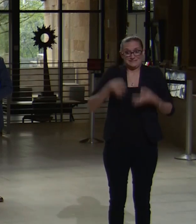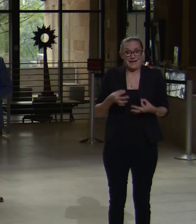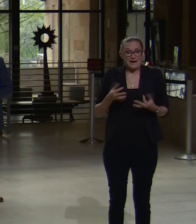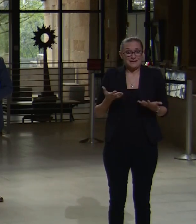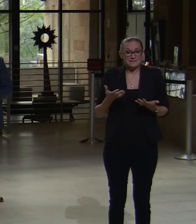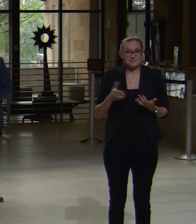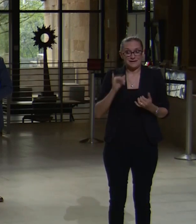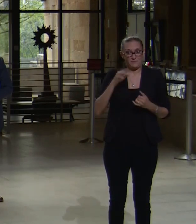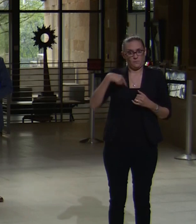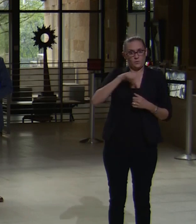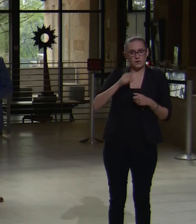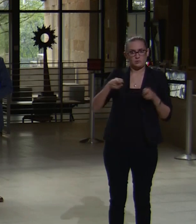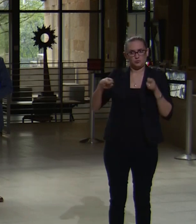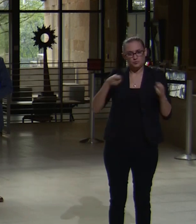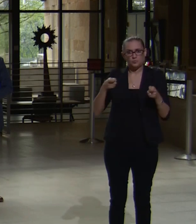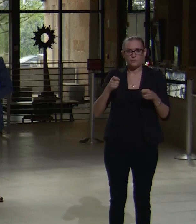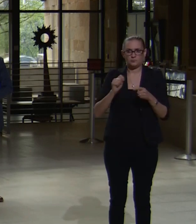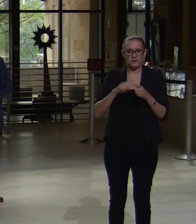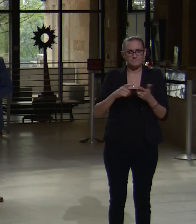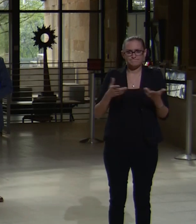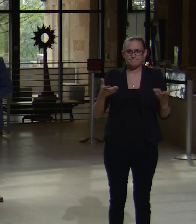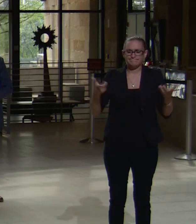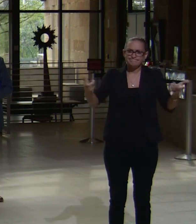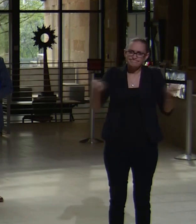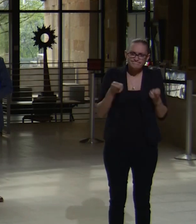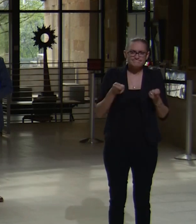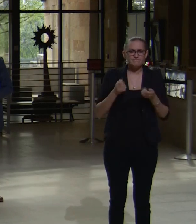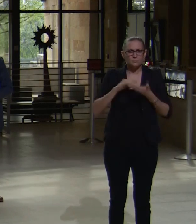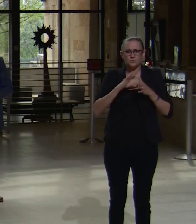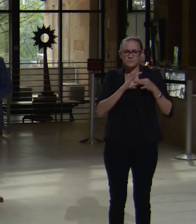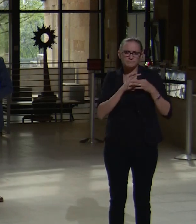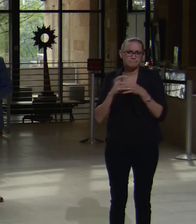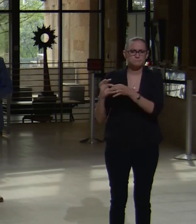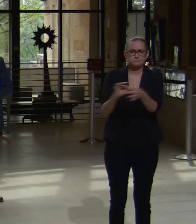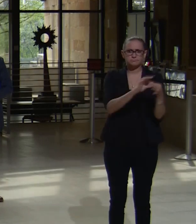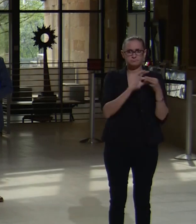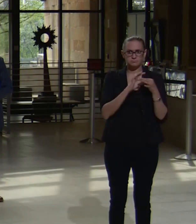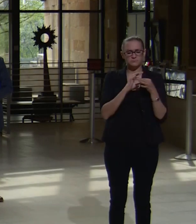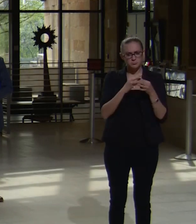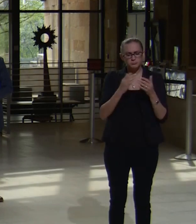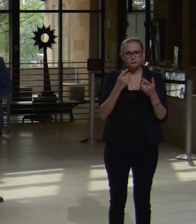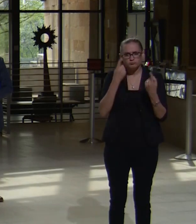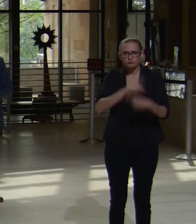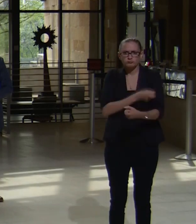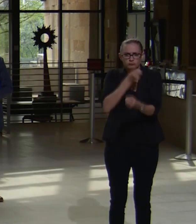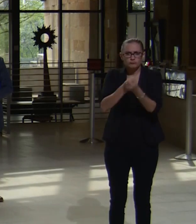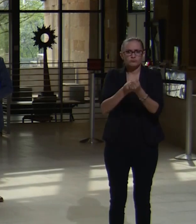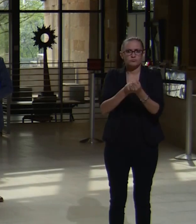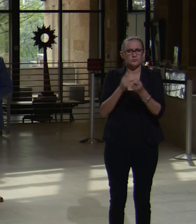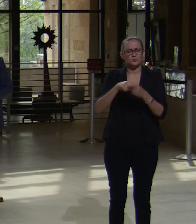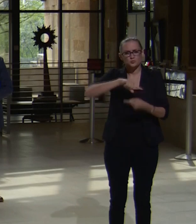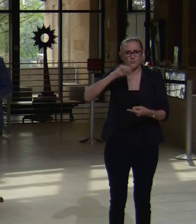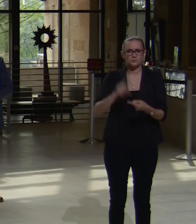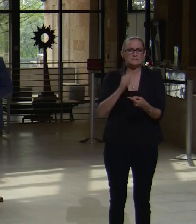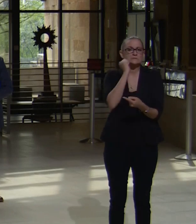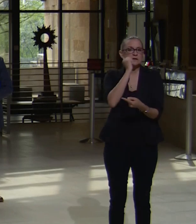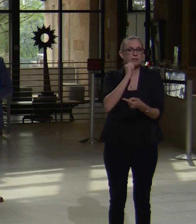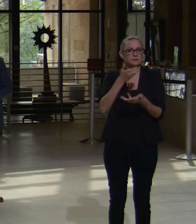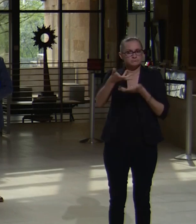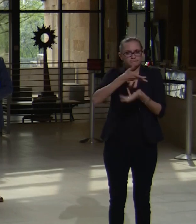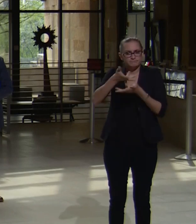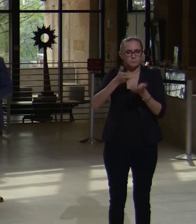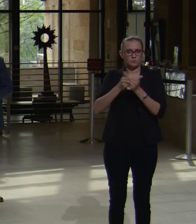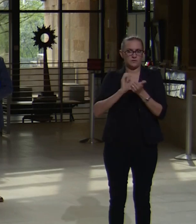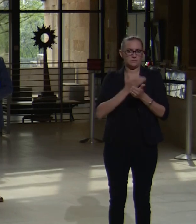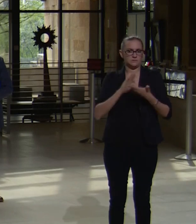or not we can rally the community will to reduce the number of daily contacts that we have in